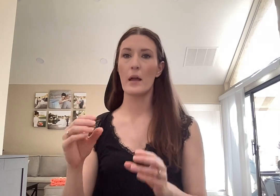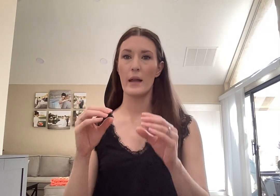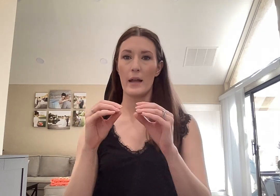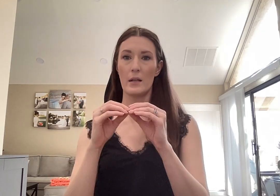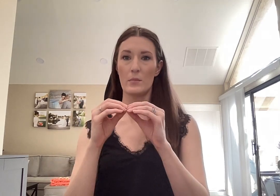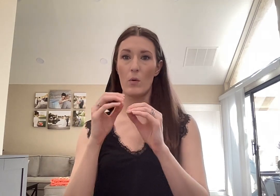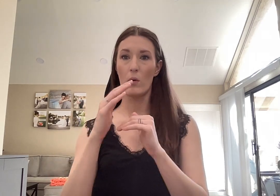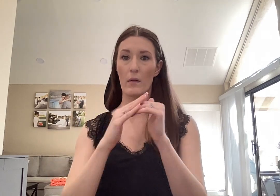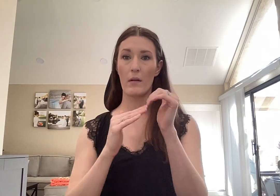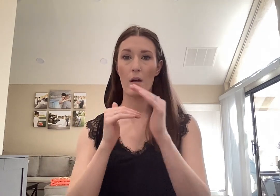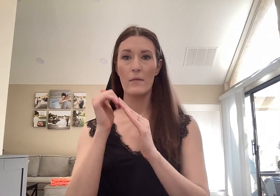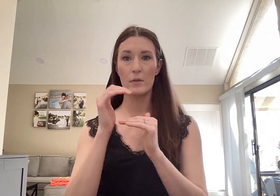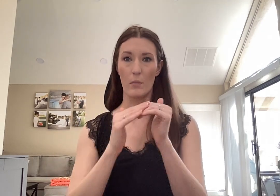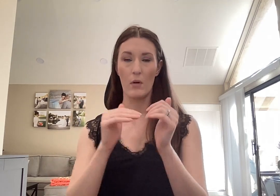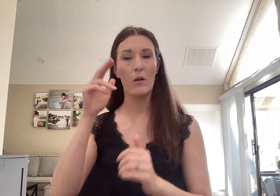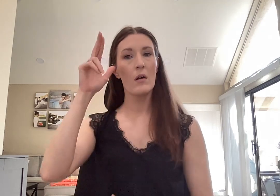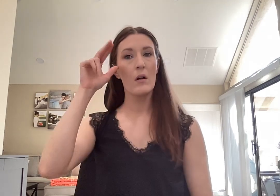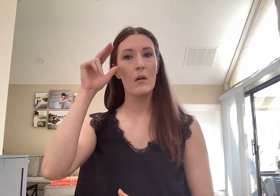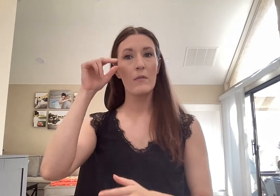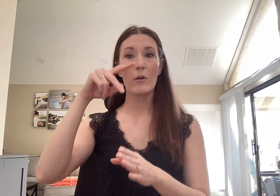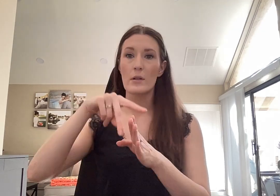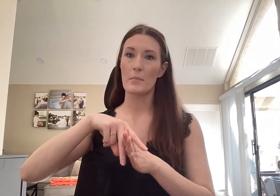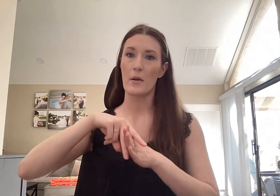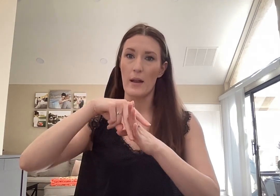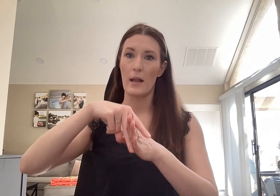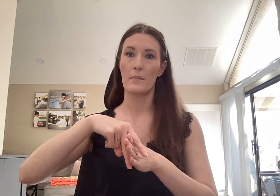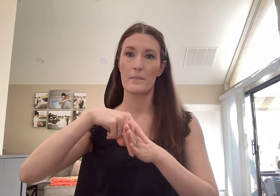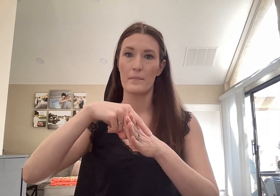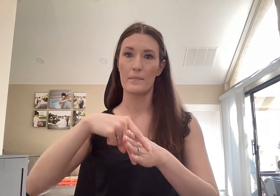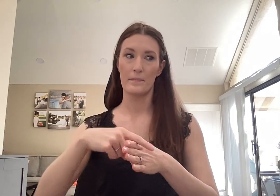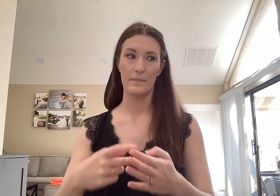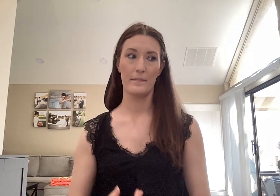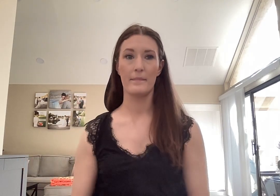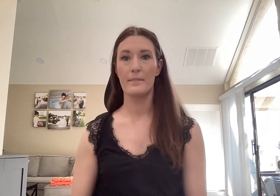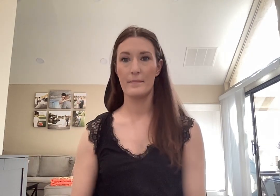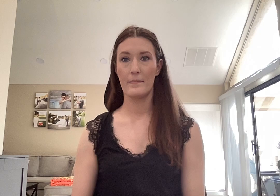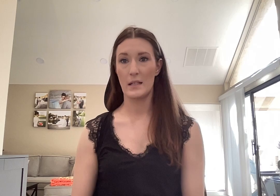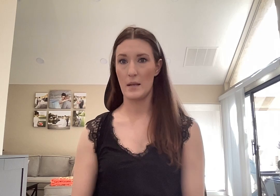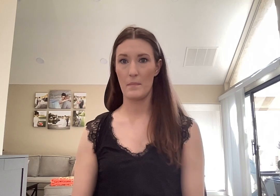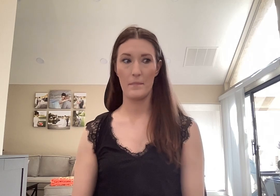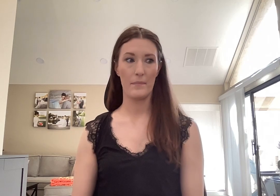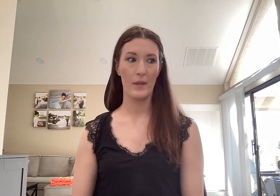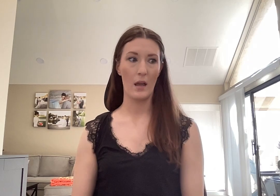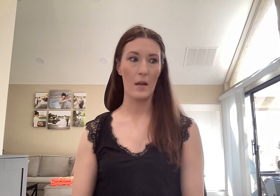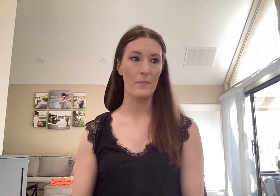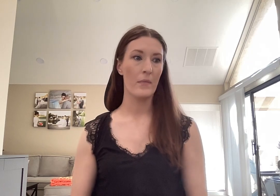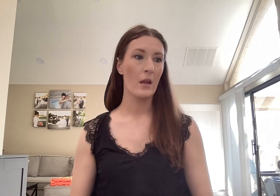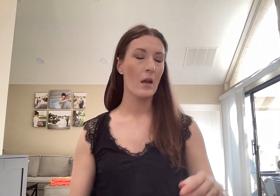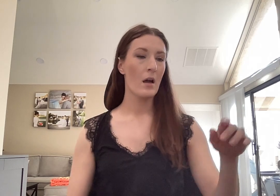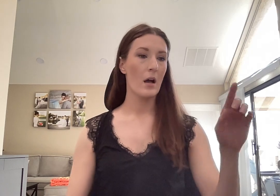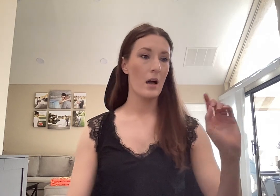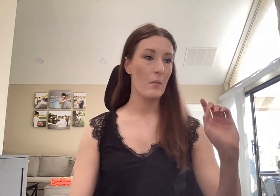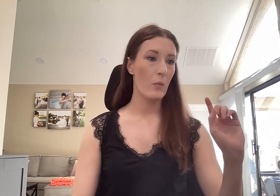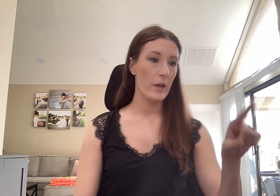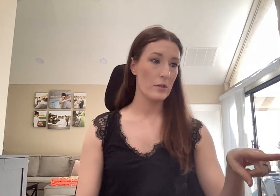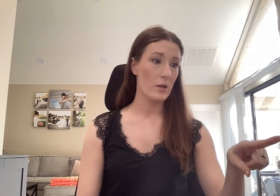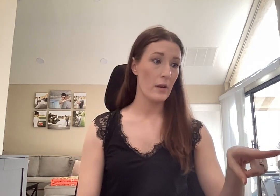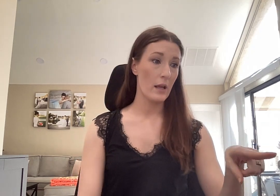It is more comfortable for horseback riding. That's it. Okay. We are talking